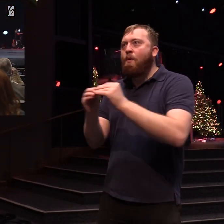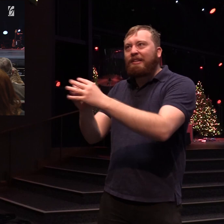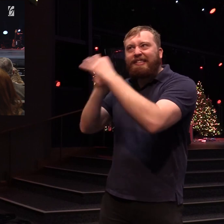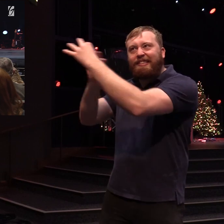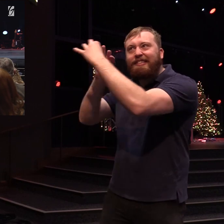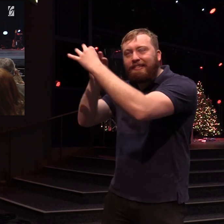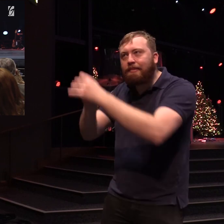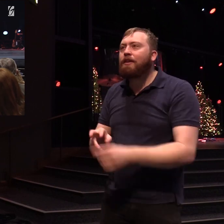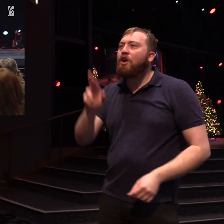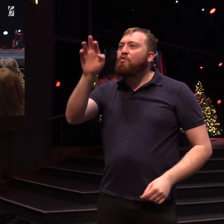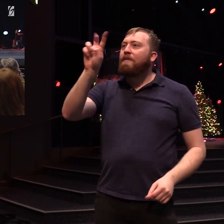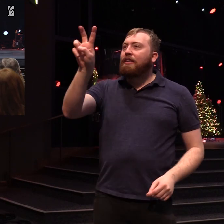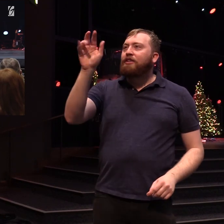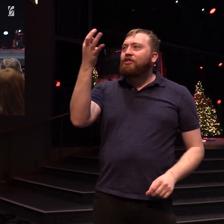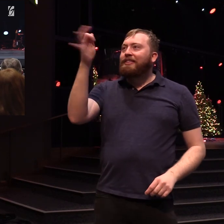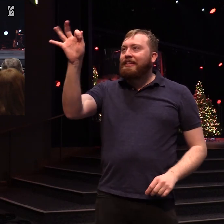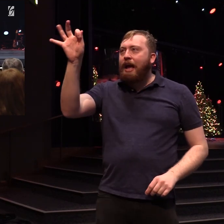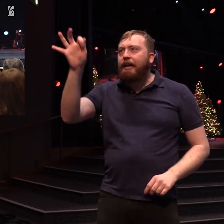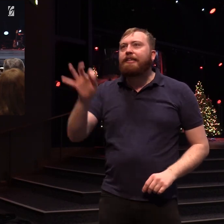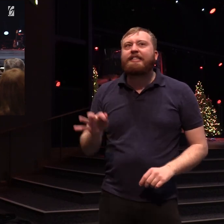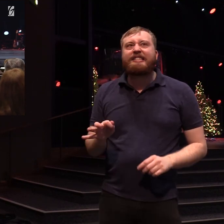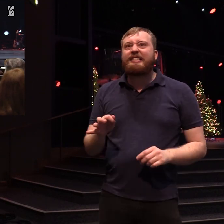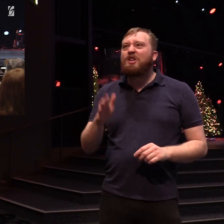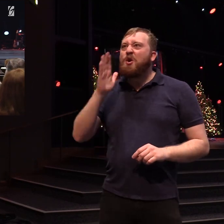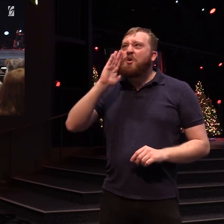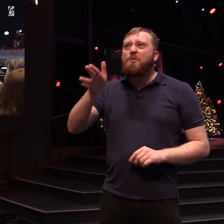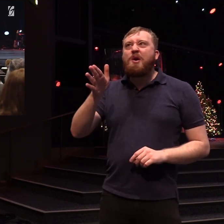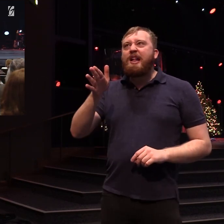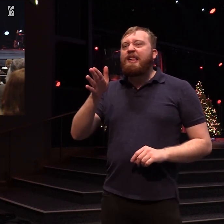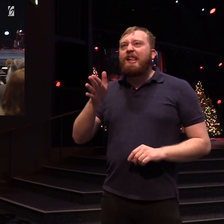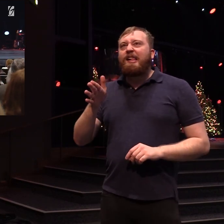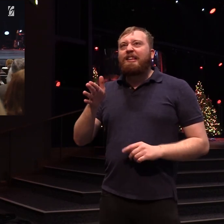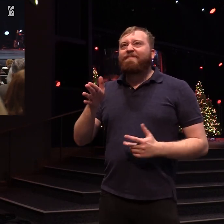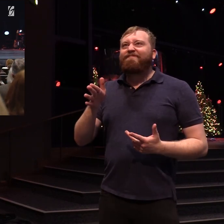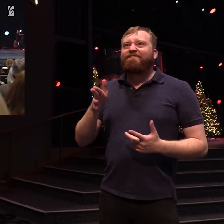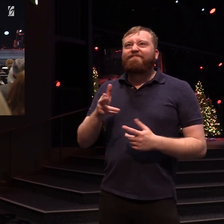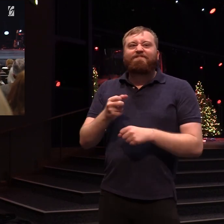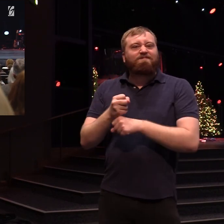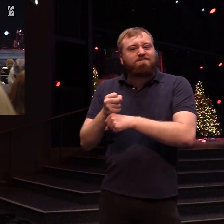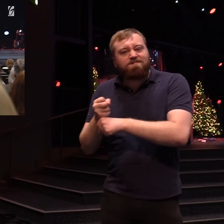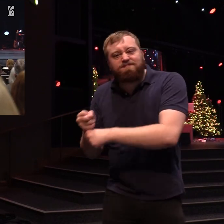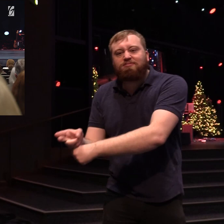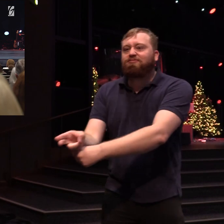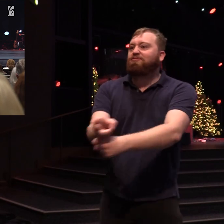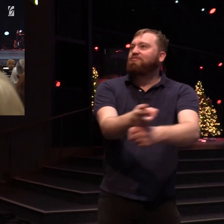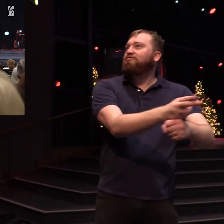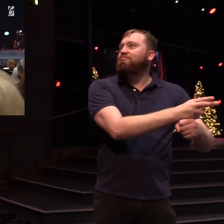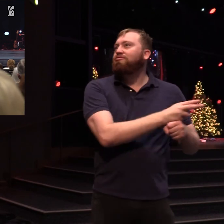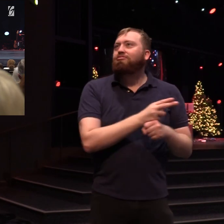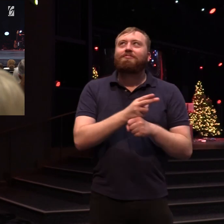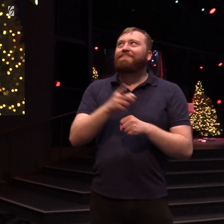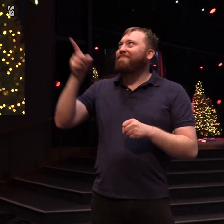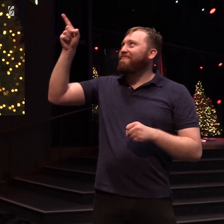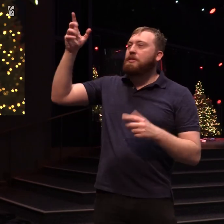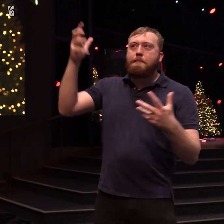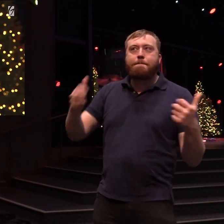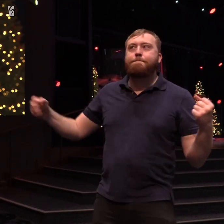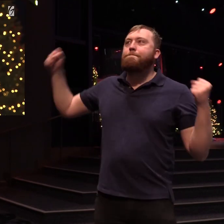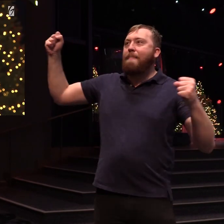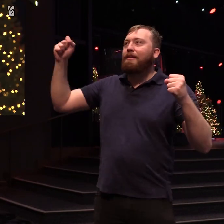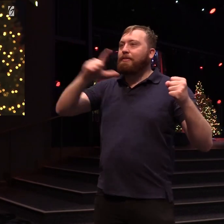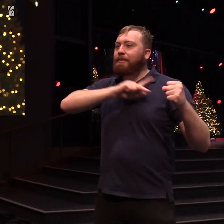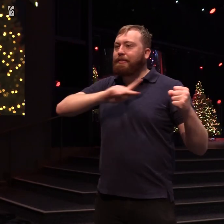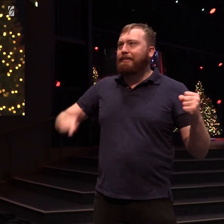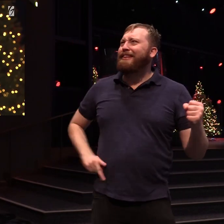19, the Antichrist and his armies are going to suffer total cataclysmic defeat at the hand of the mighty King. And